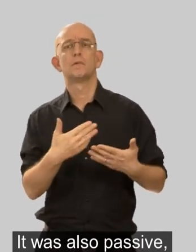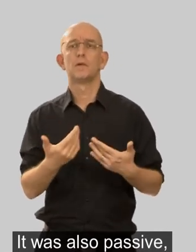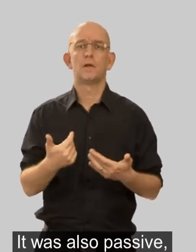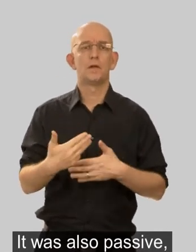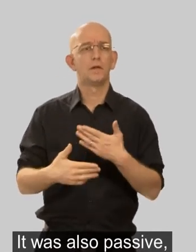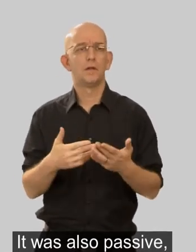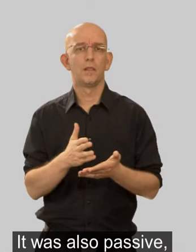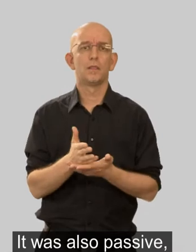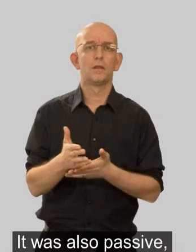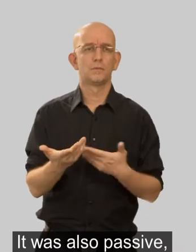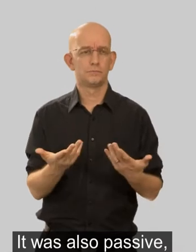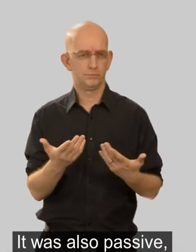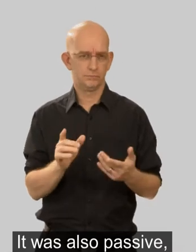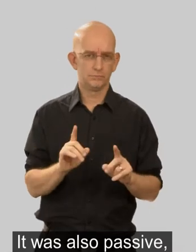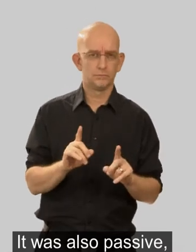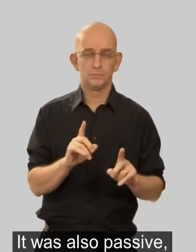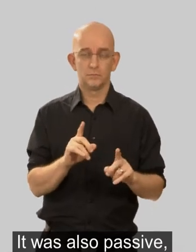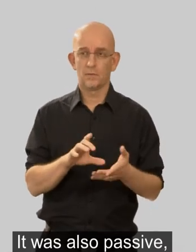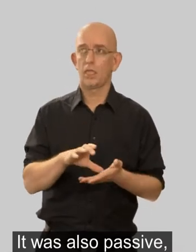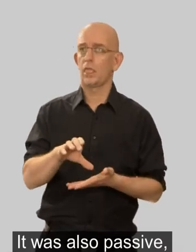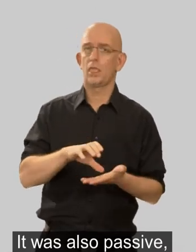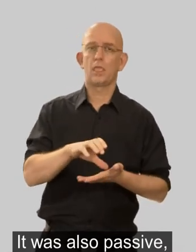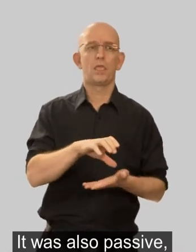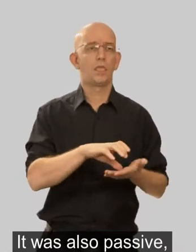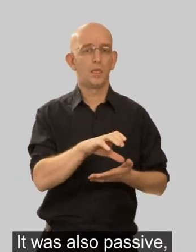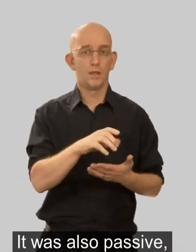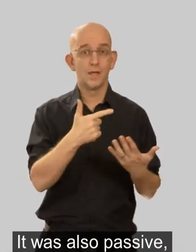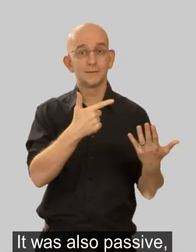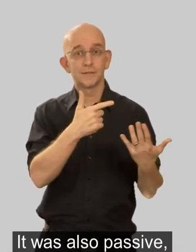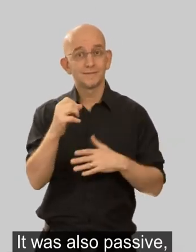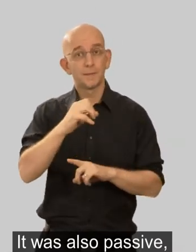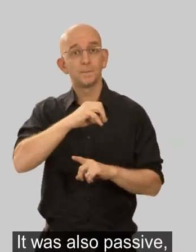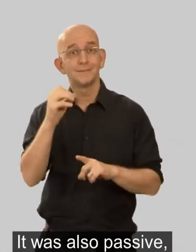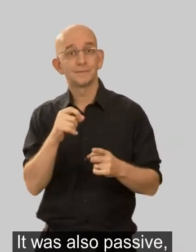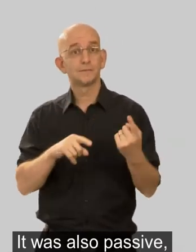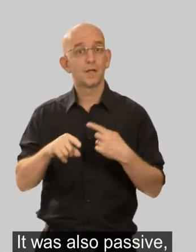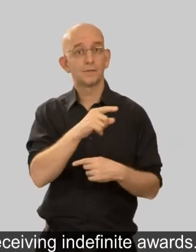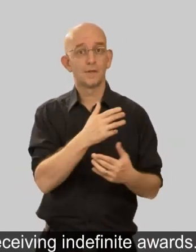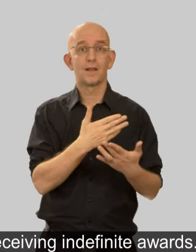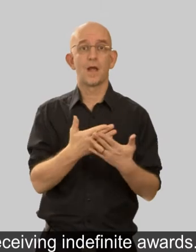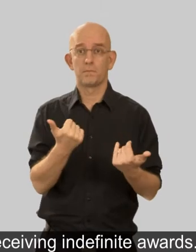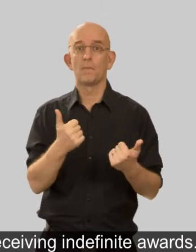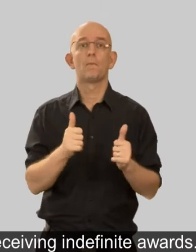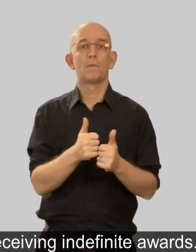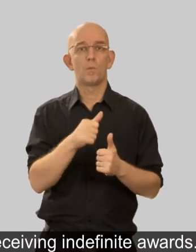It was also passive, with 70% of claimants receiving indefinite